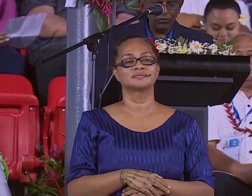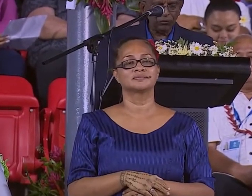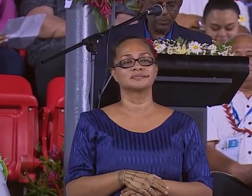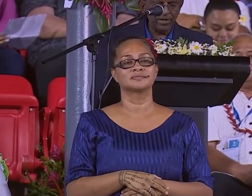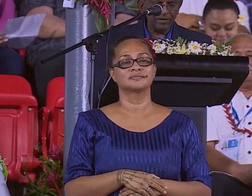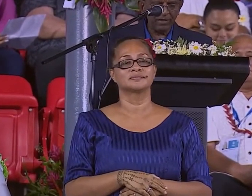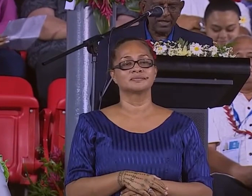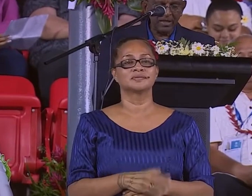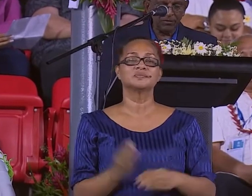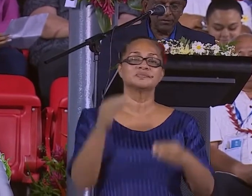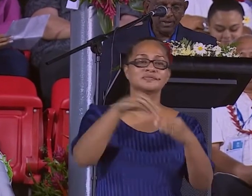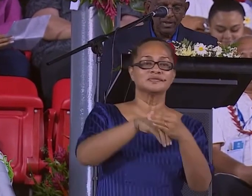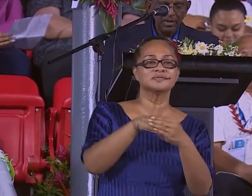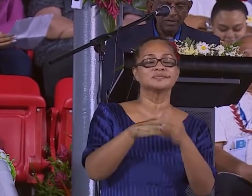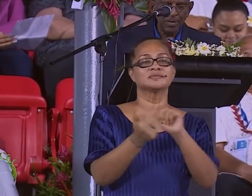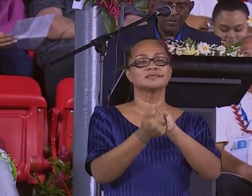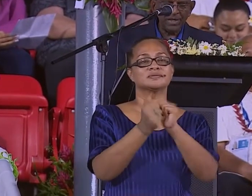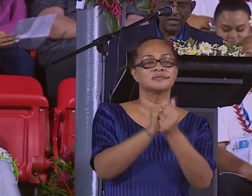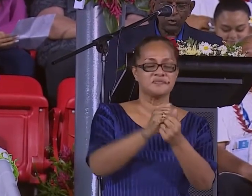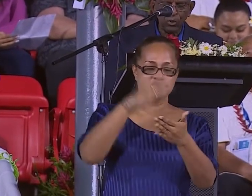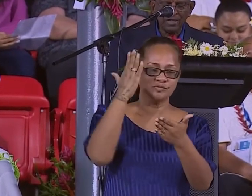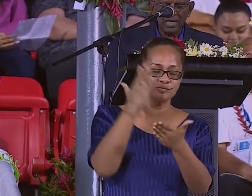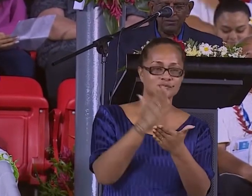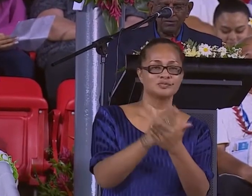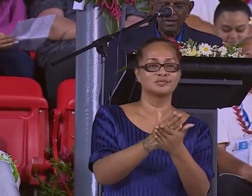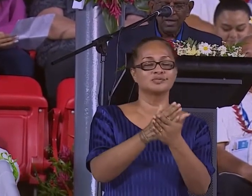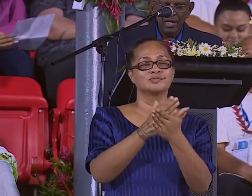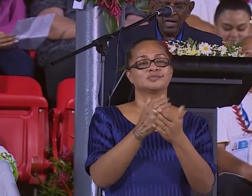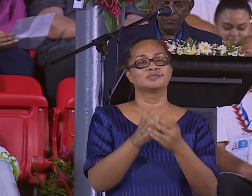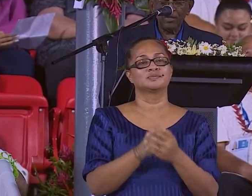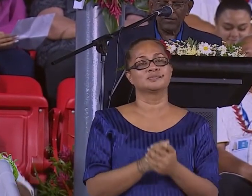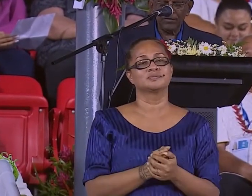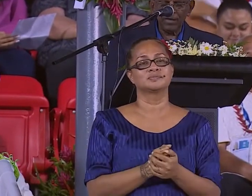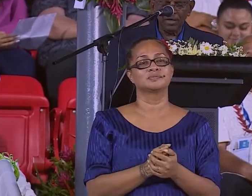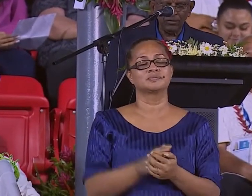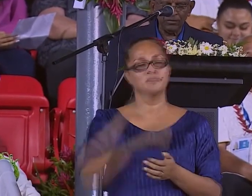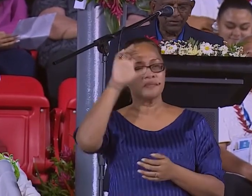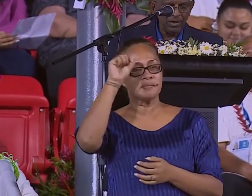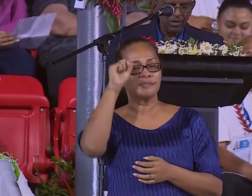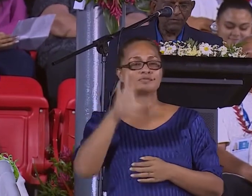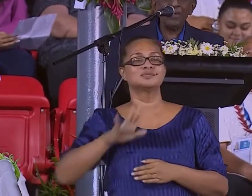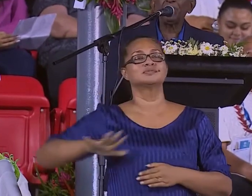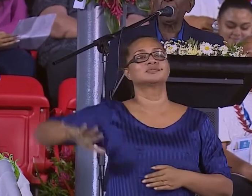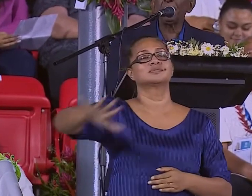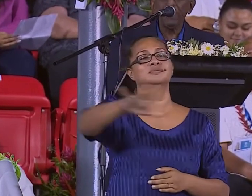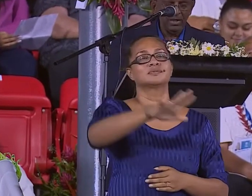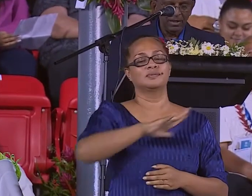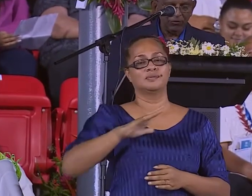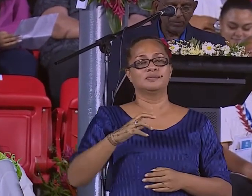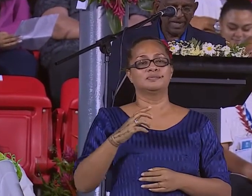in the true spirit of the Games, remembering at all times our Pacific values of